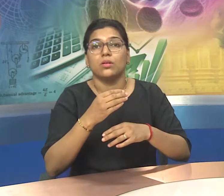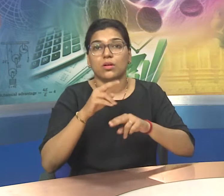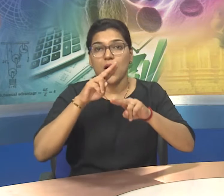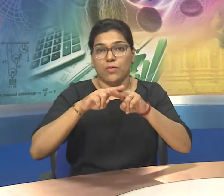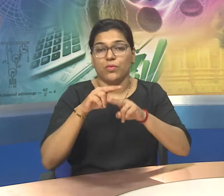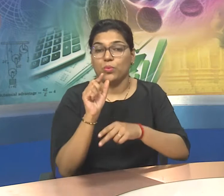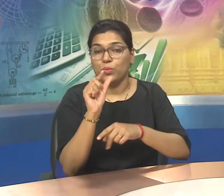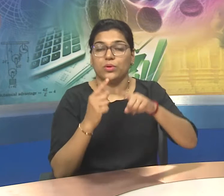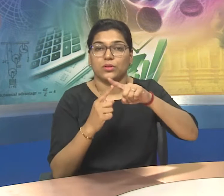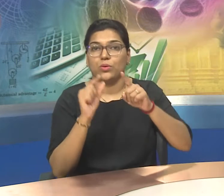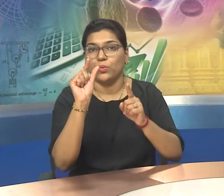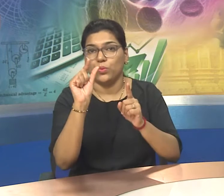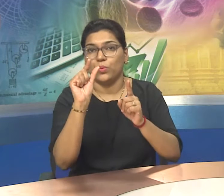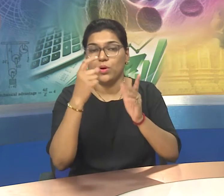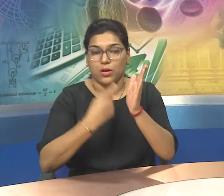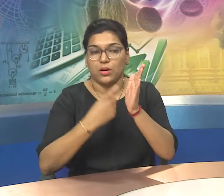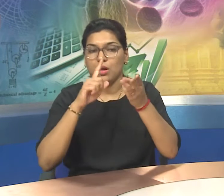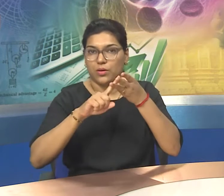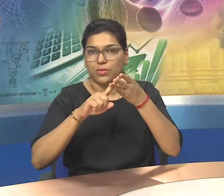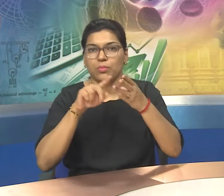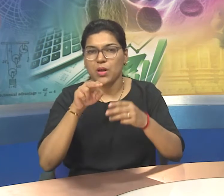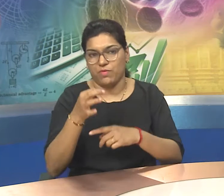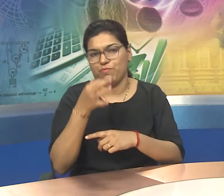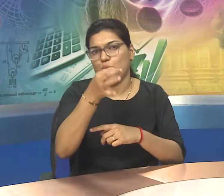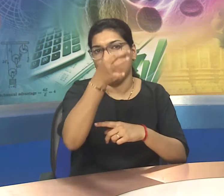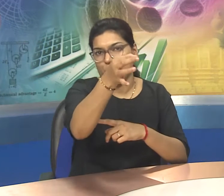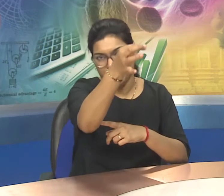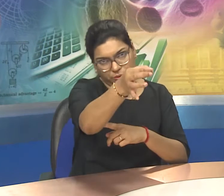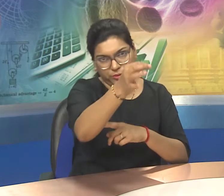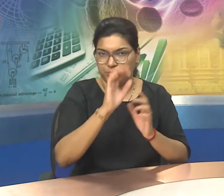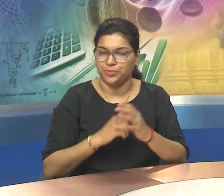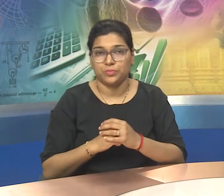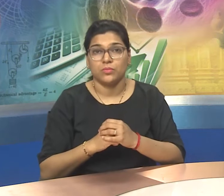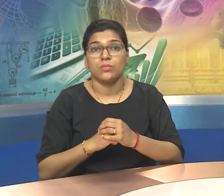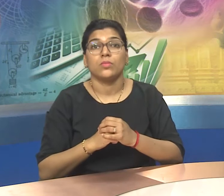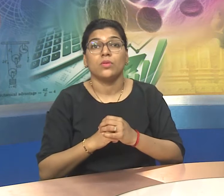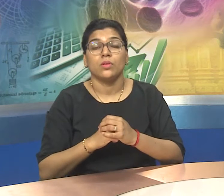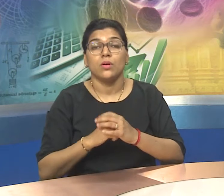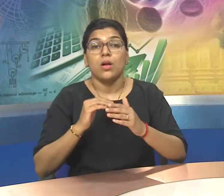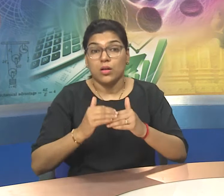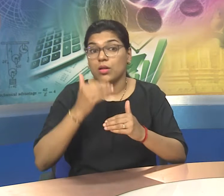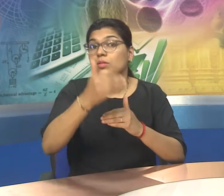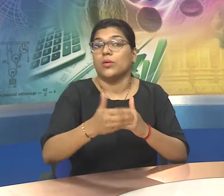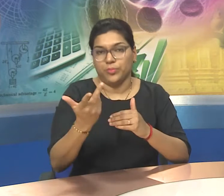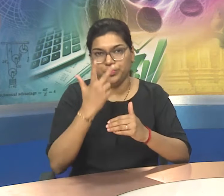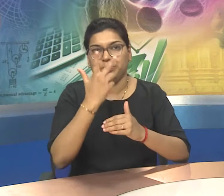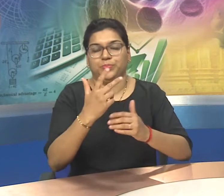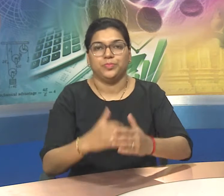time, and the third red circle indicates the future time. Let us now see this